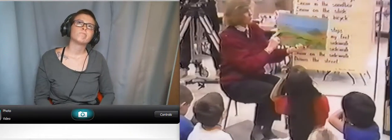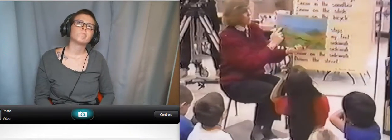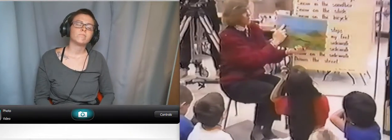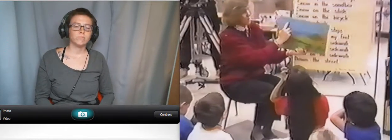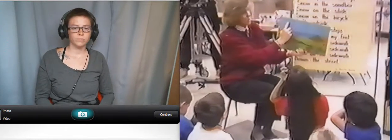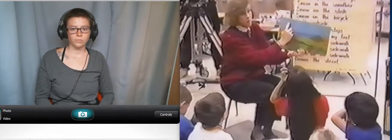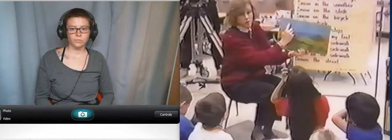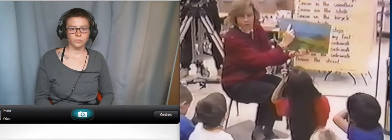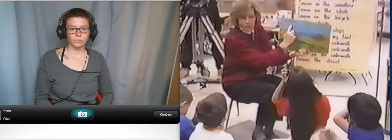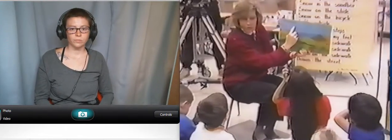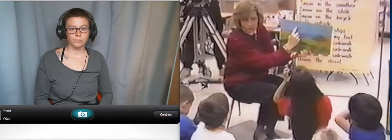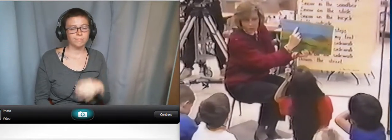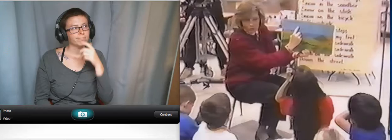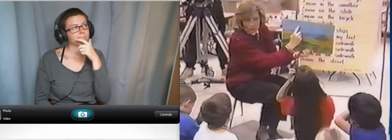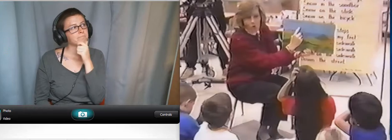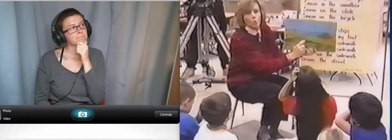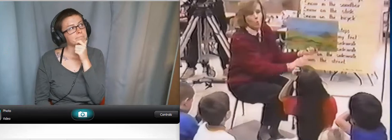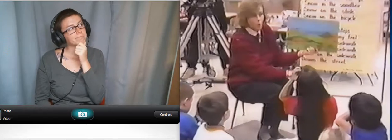Will it be